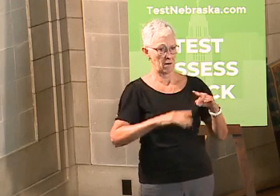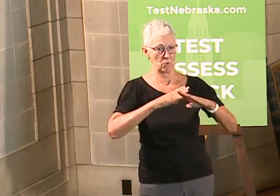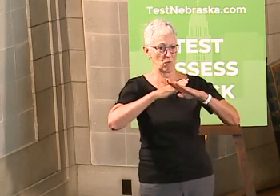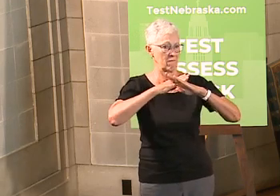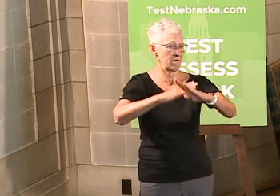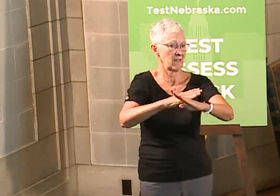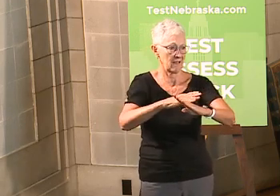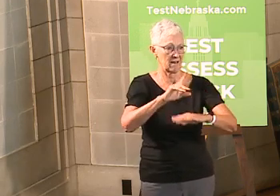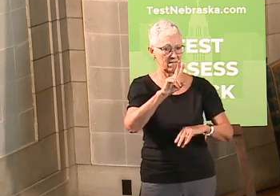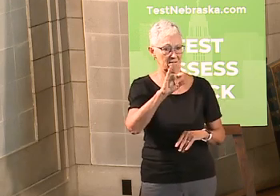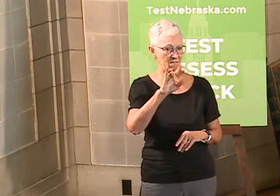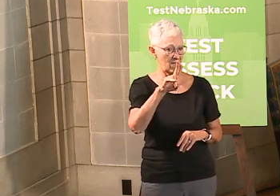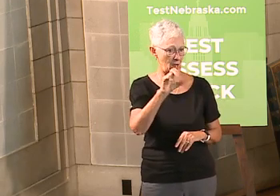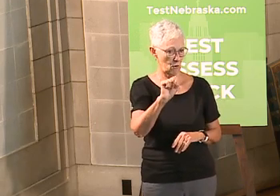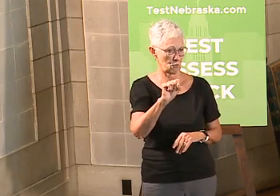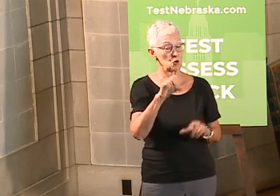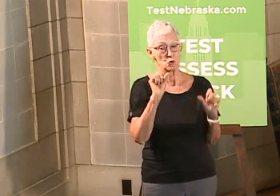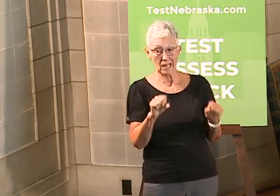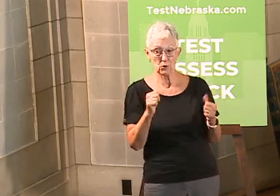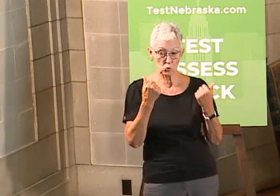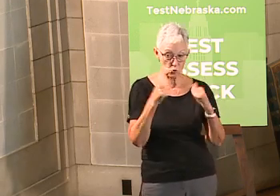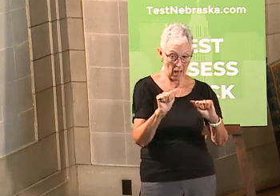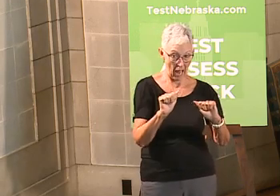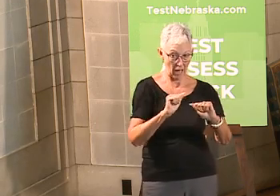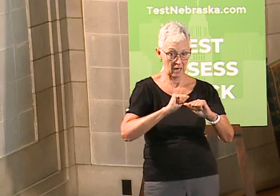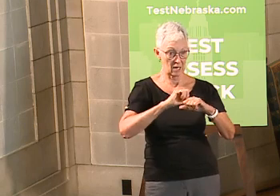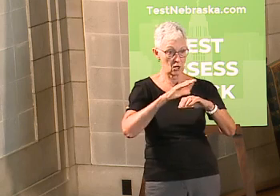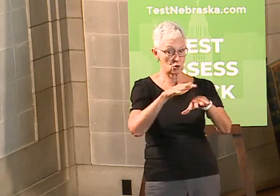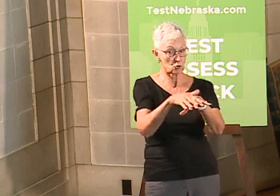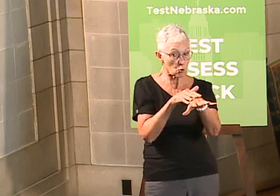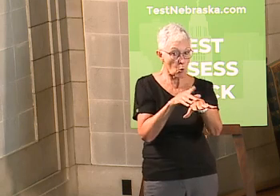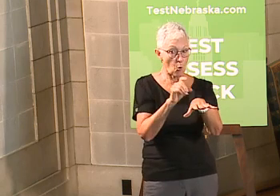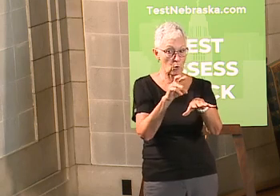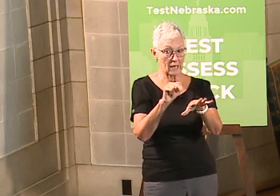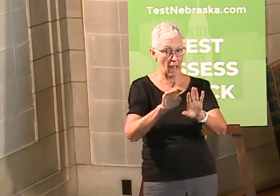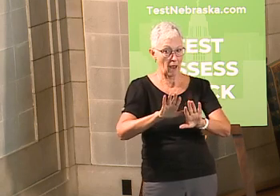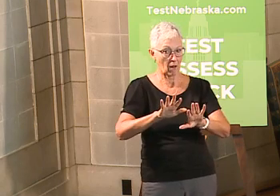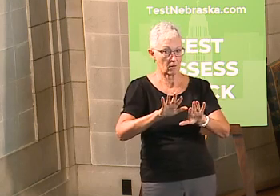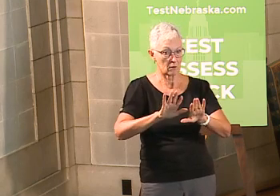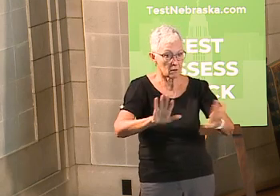What you can do is just mitigate against it and make sure that you're taking all the steps to do